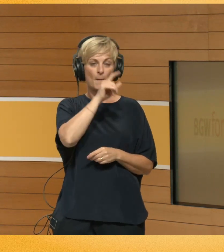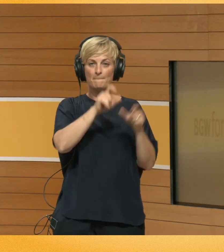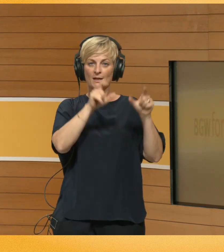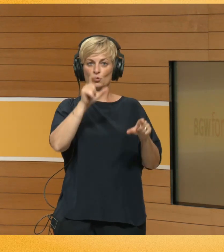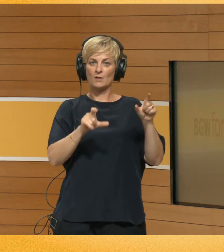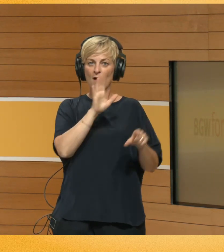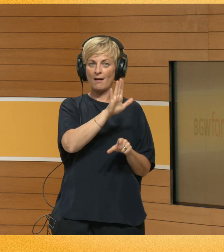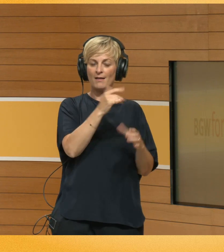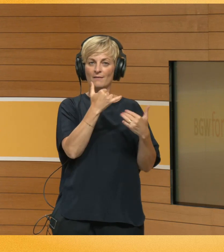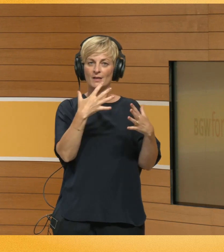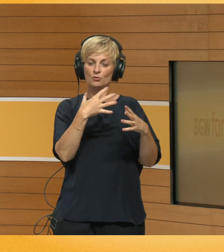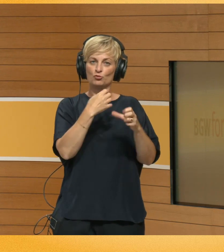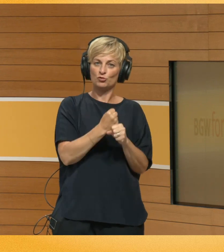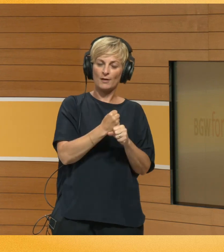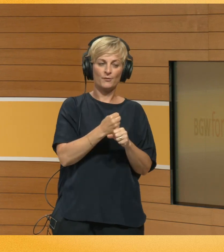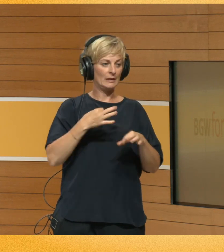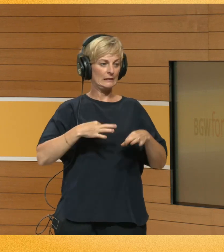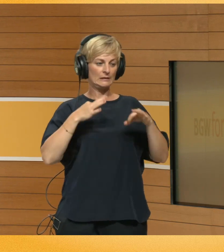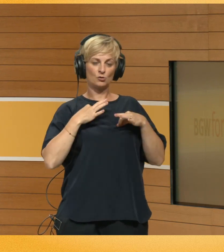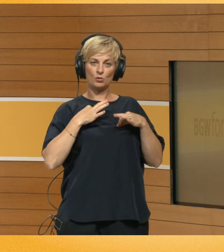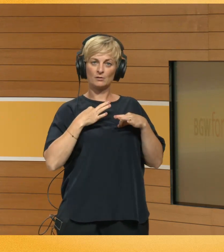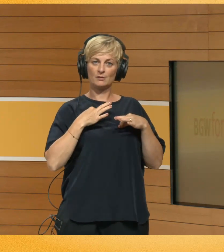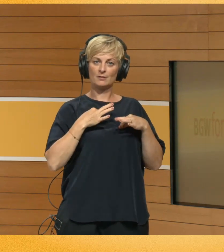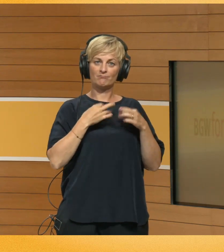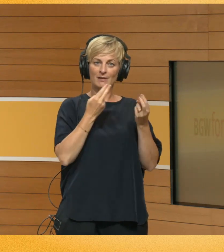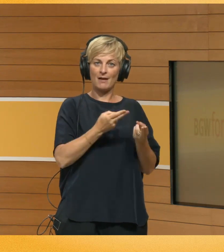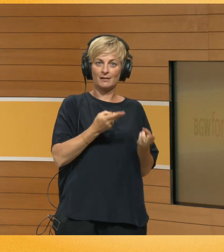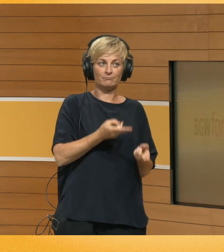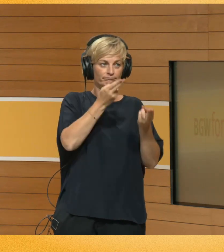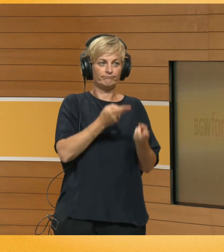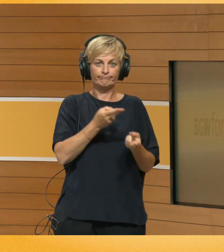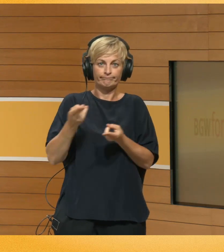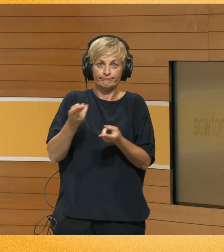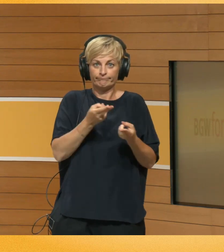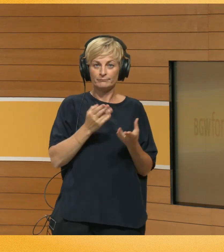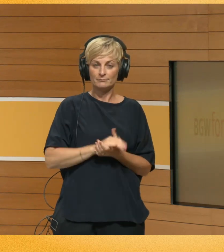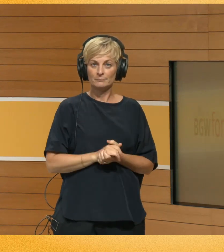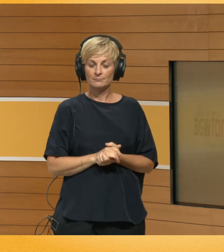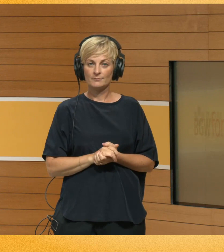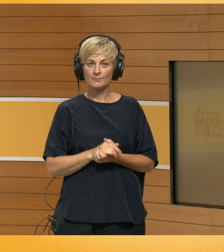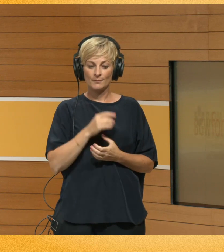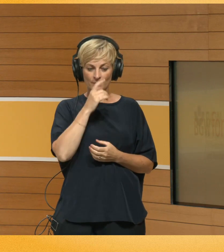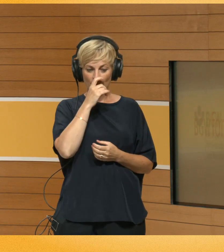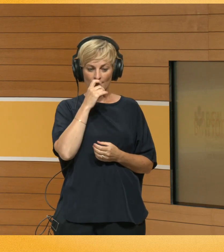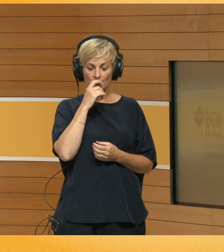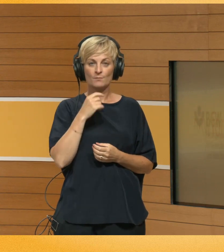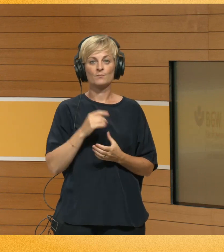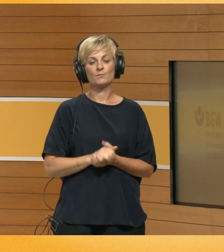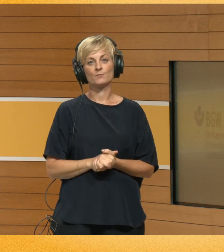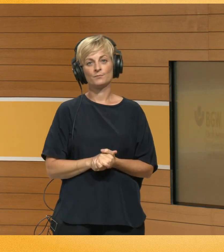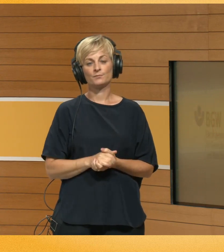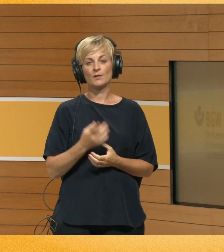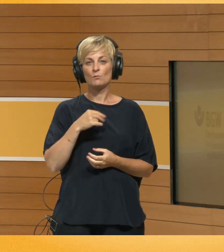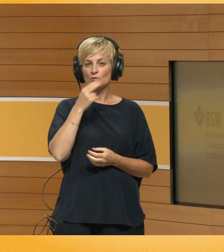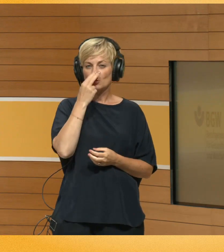So we factor in dimension, design, height of the transfer, number of handlers, manual versus mechanical lifting, depending on